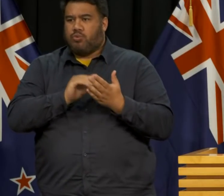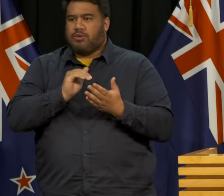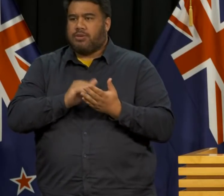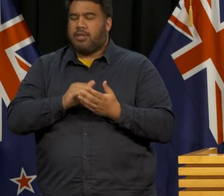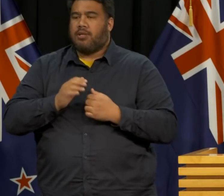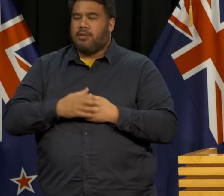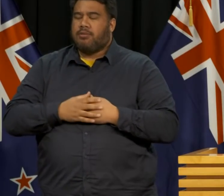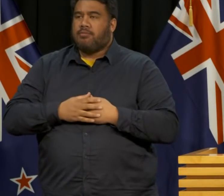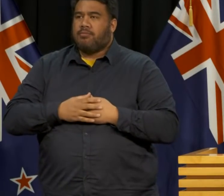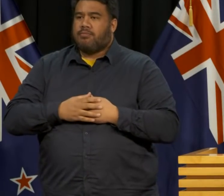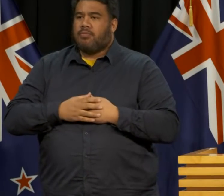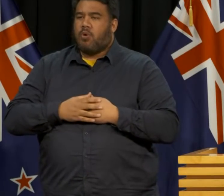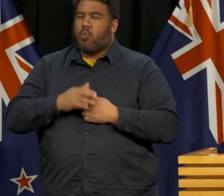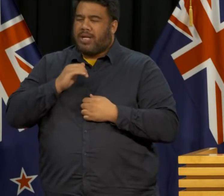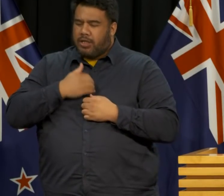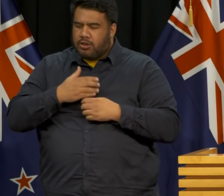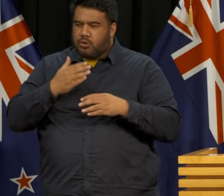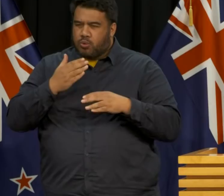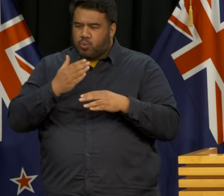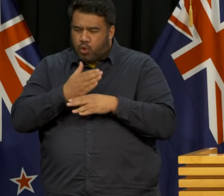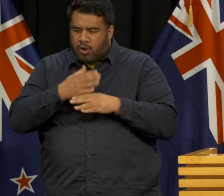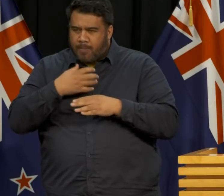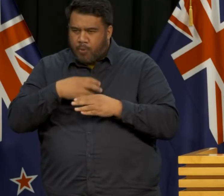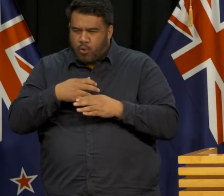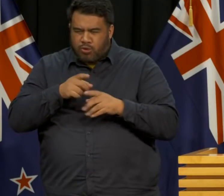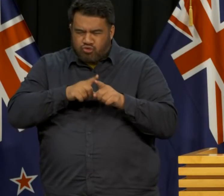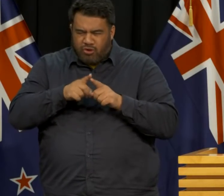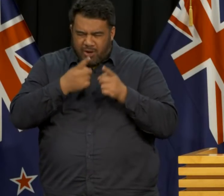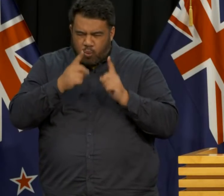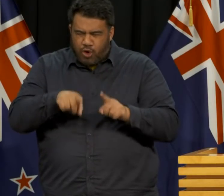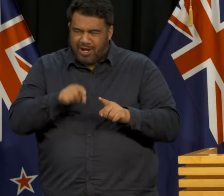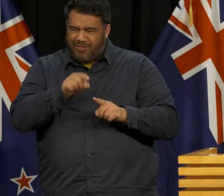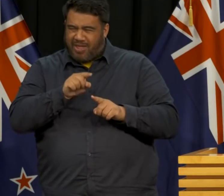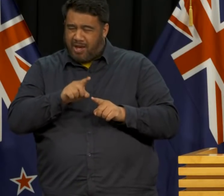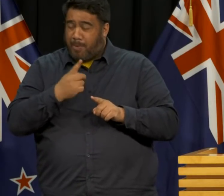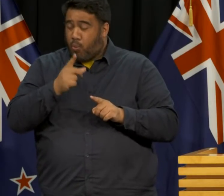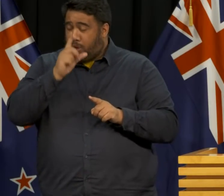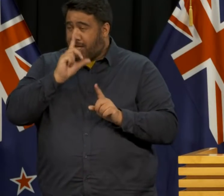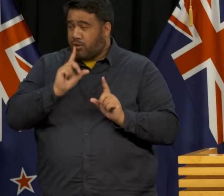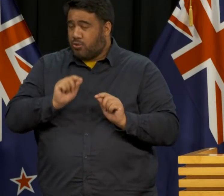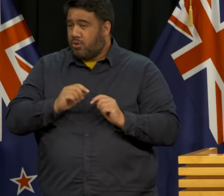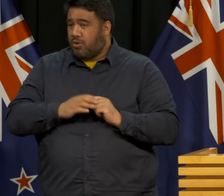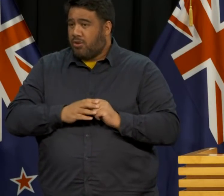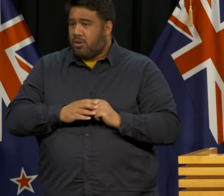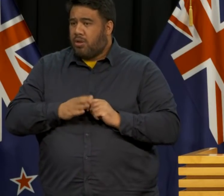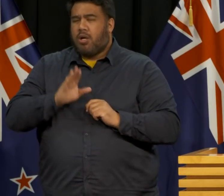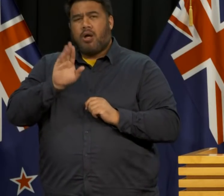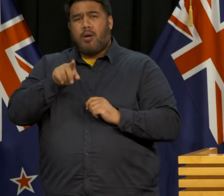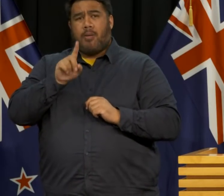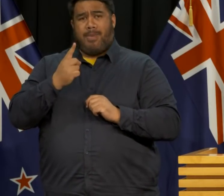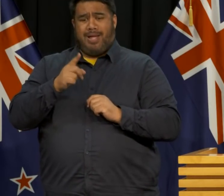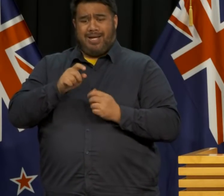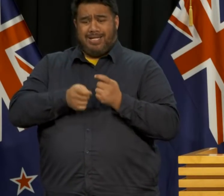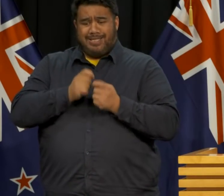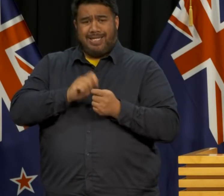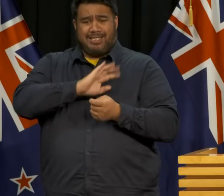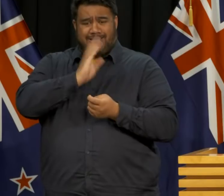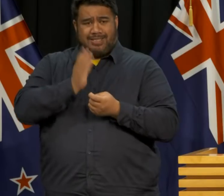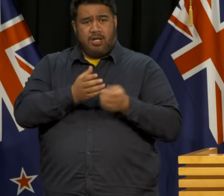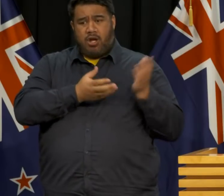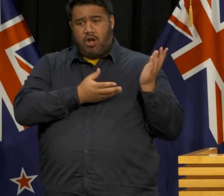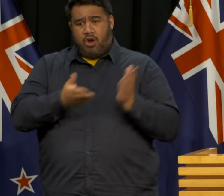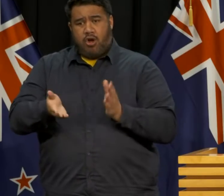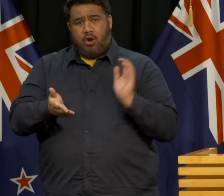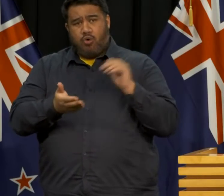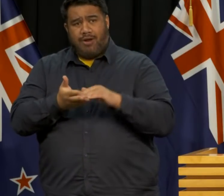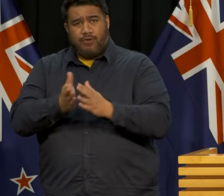work required to assemble all of that information, but I'm hoping to get that soon. Getting the reagents and the apparatus into New Zealand, is that a secure supply chain